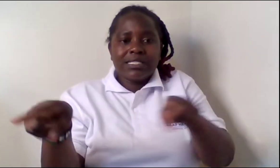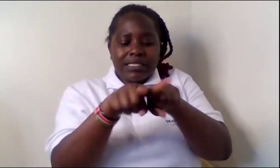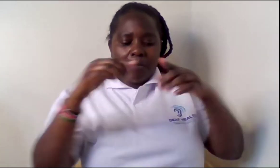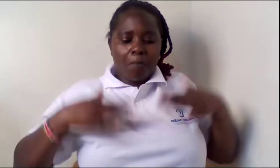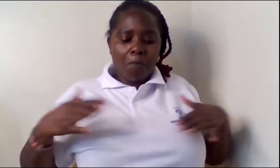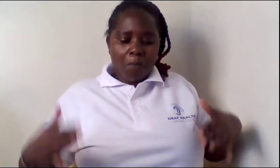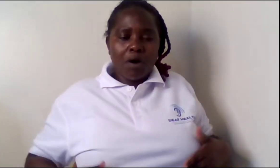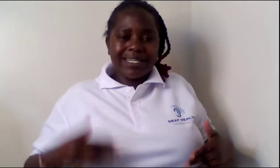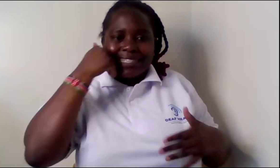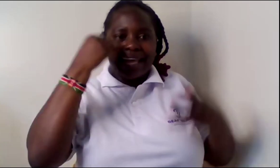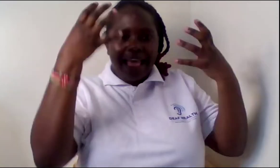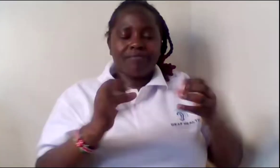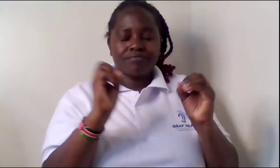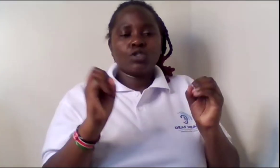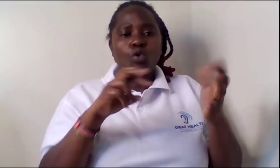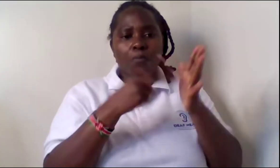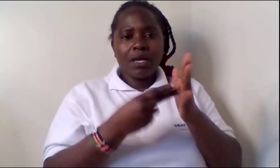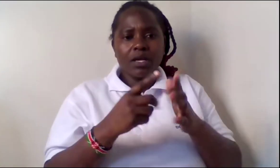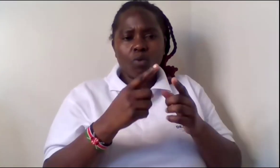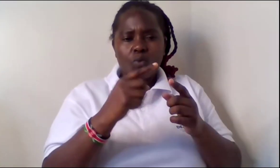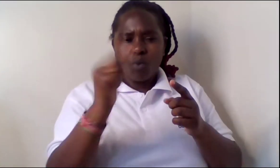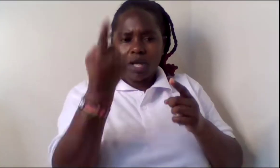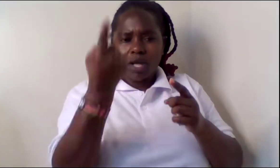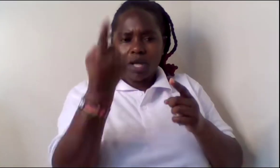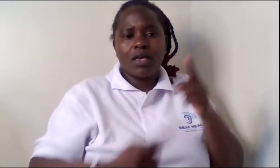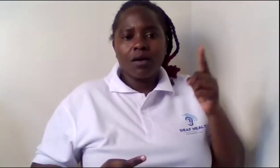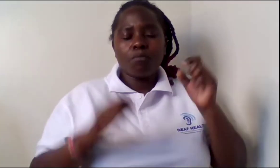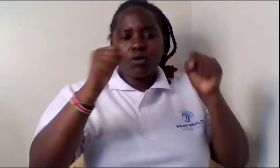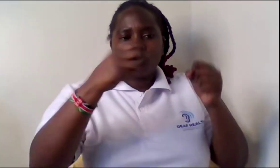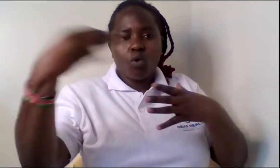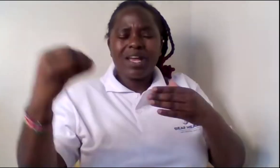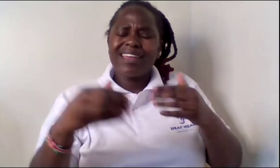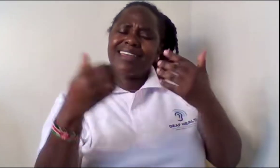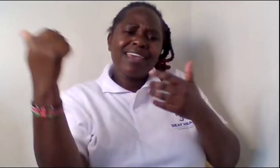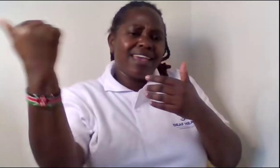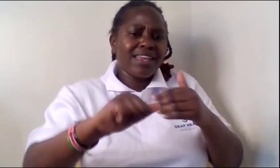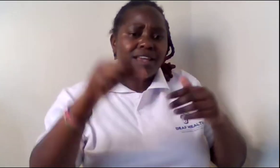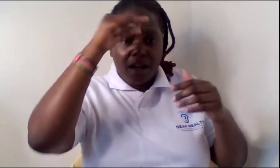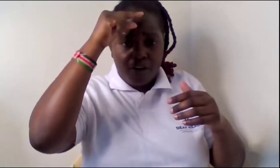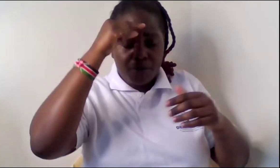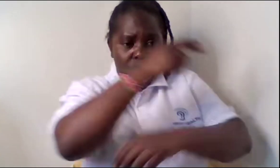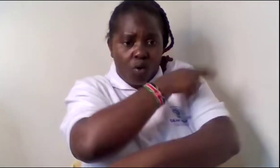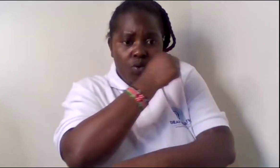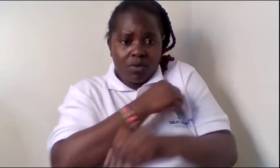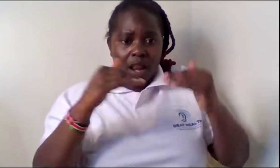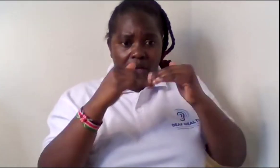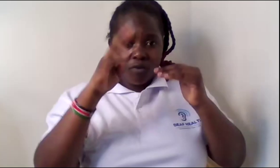recommend once a year, and any level 4 or level 5 hospital, just ask them about STI